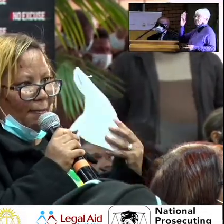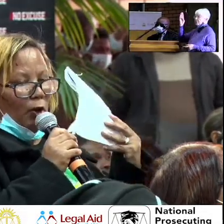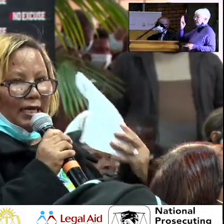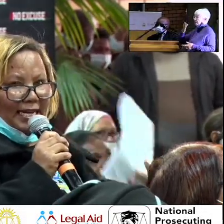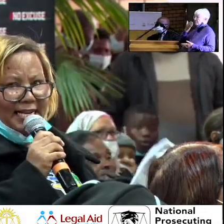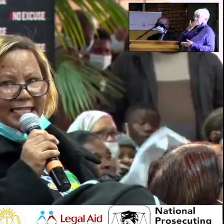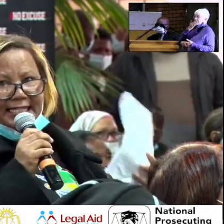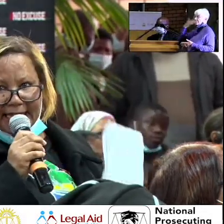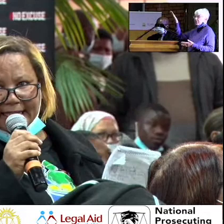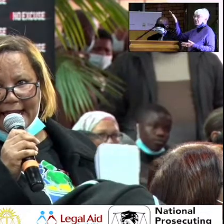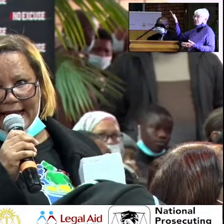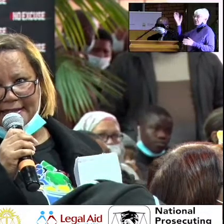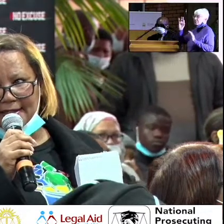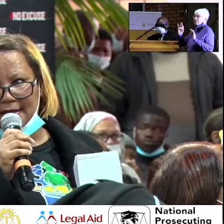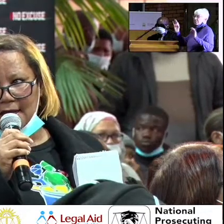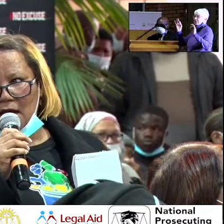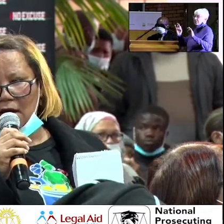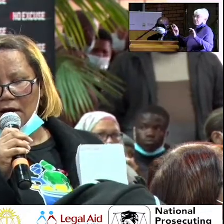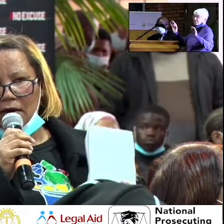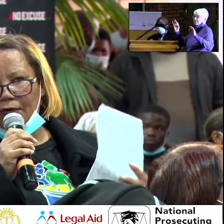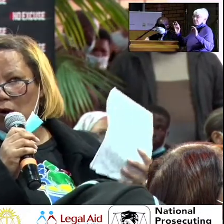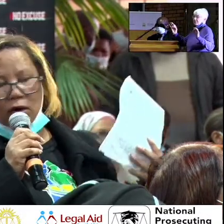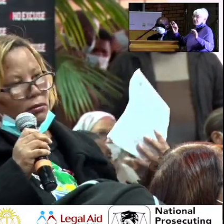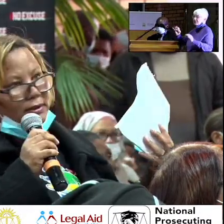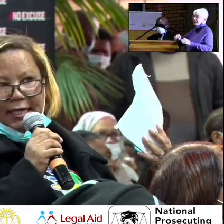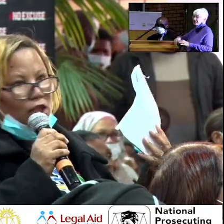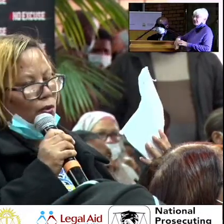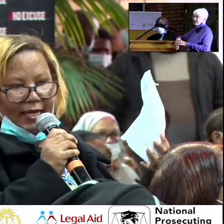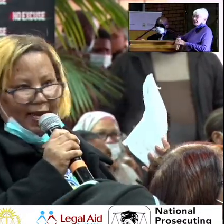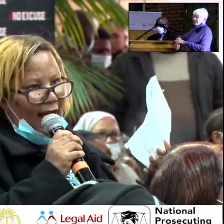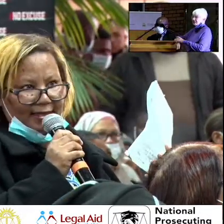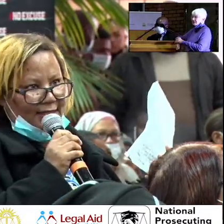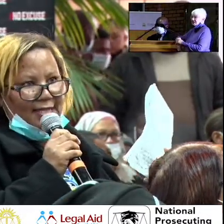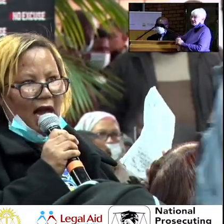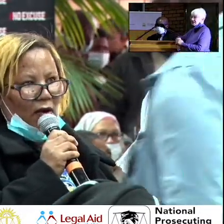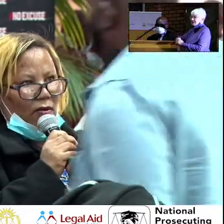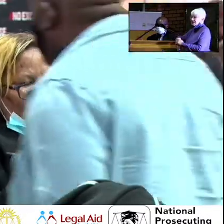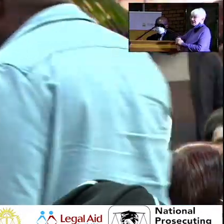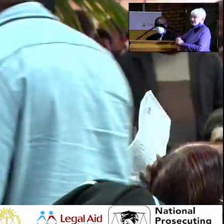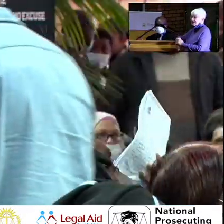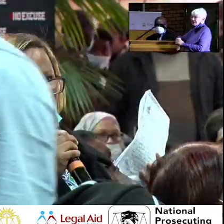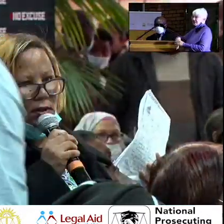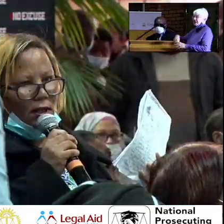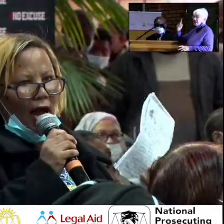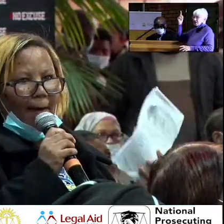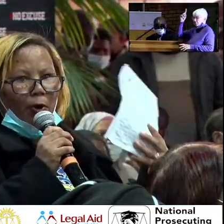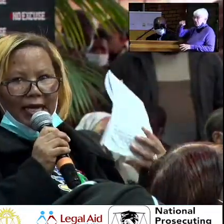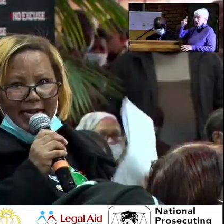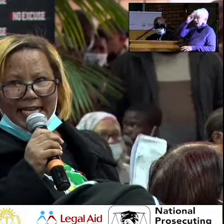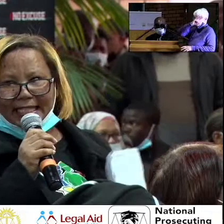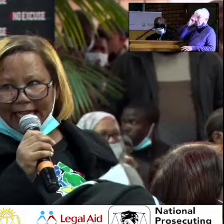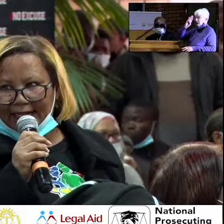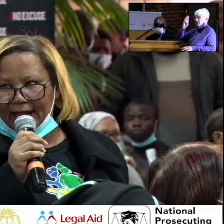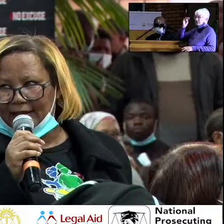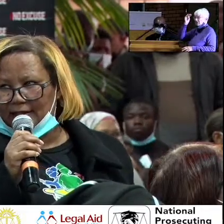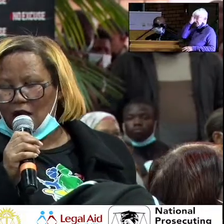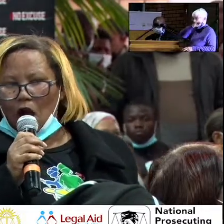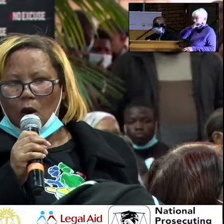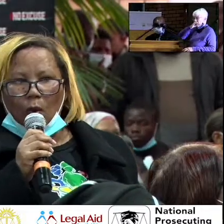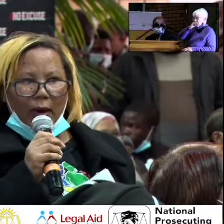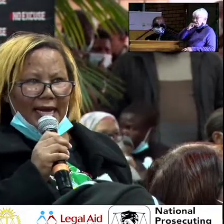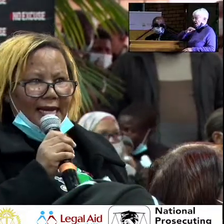a police satellite for nearly 2 decades now. A police